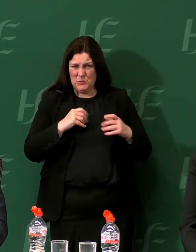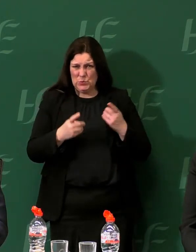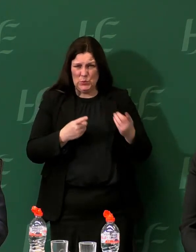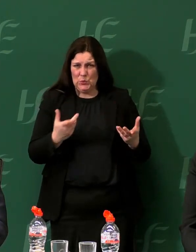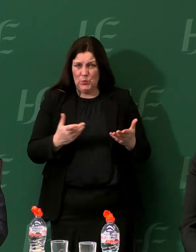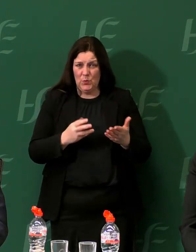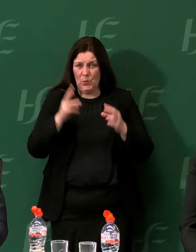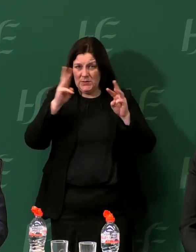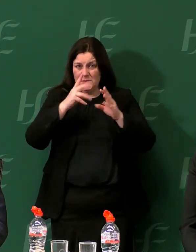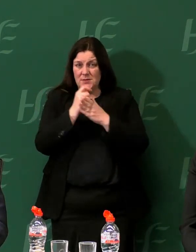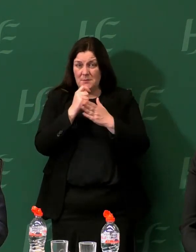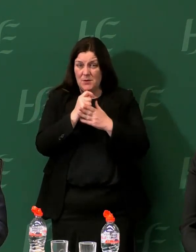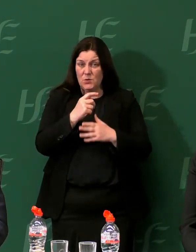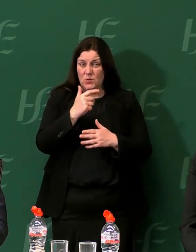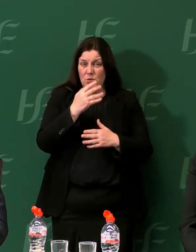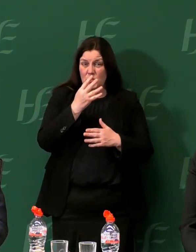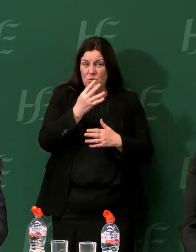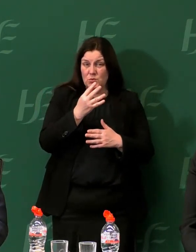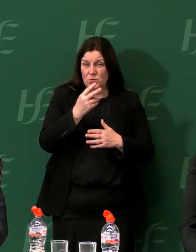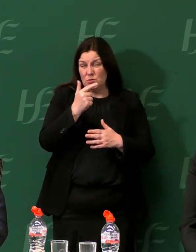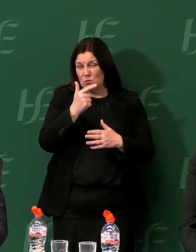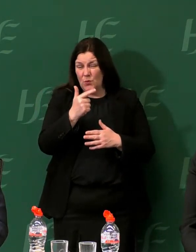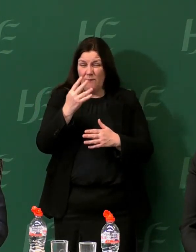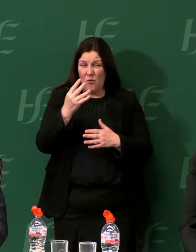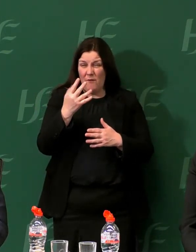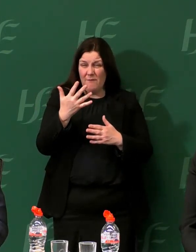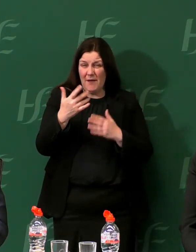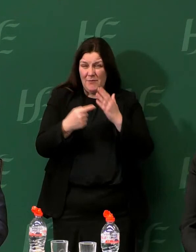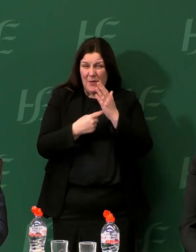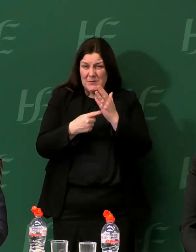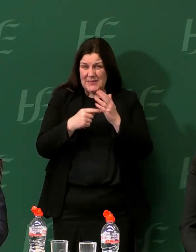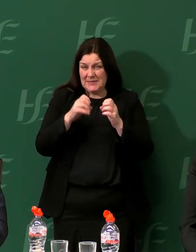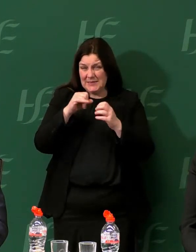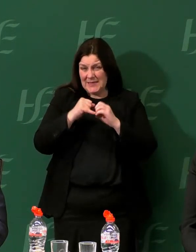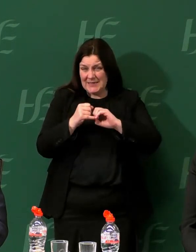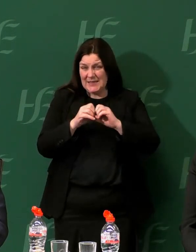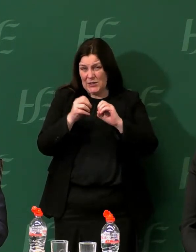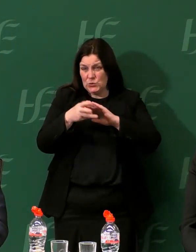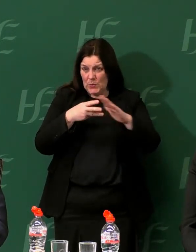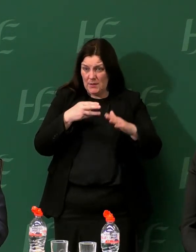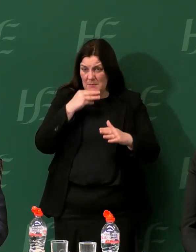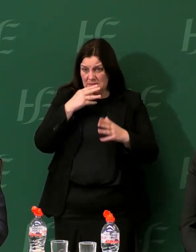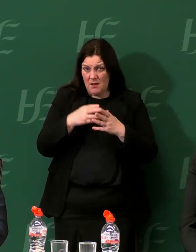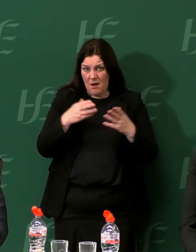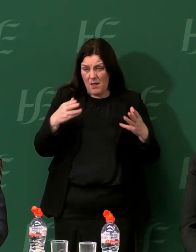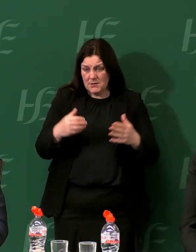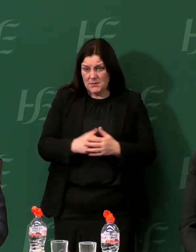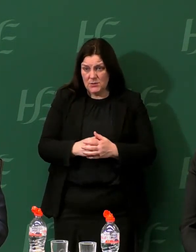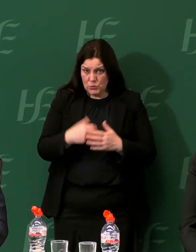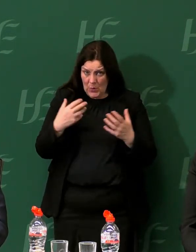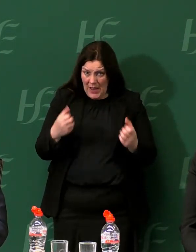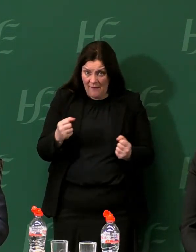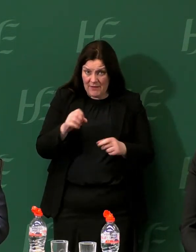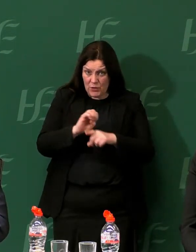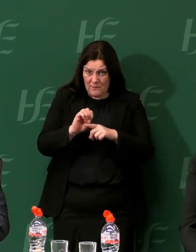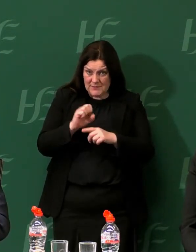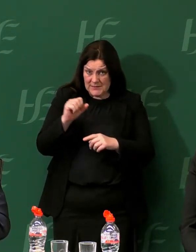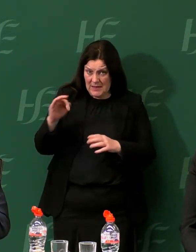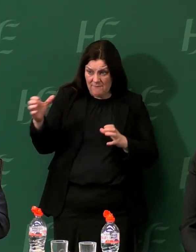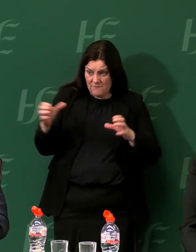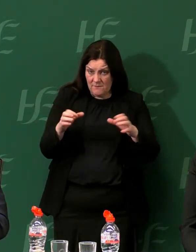that 245, I think, 245,000 tests a week, which is a lot, isn't it? Do you have the staff to cope with that